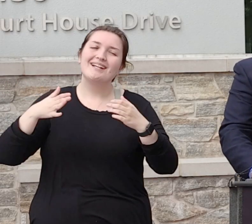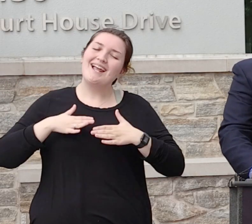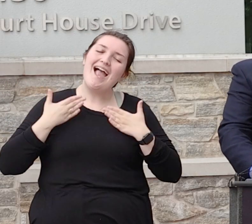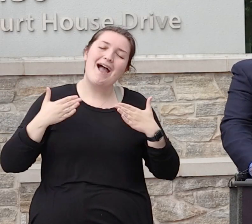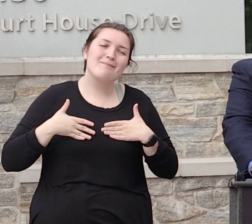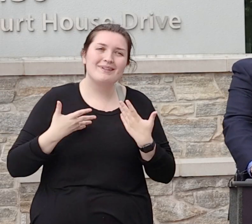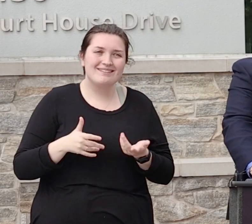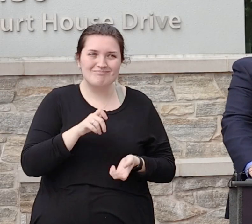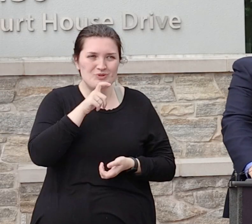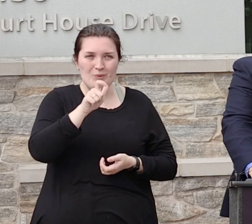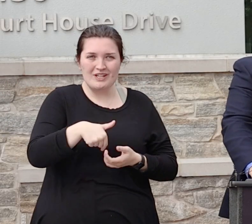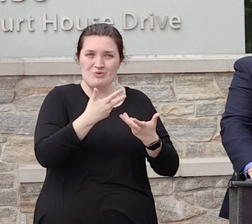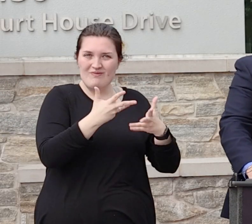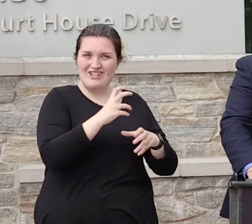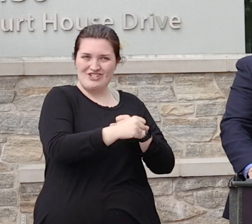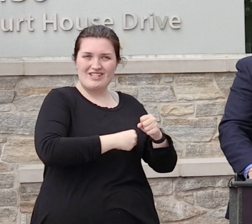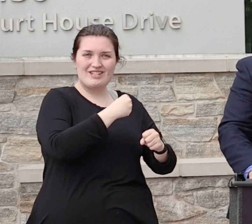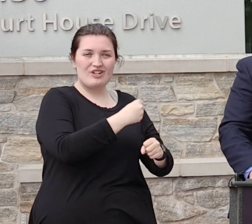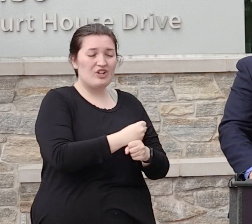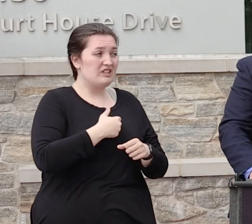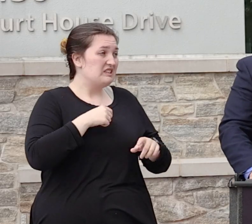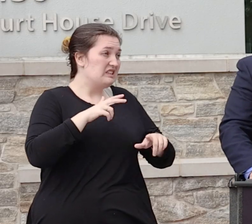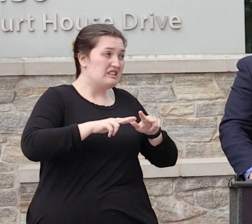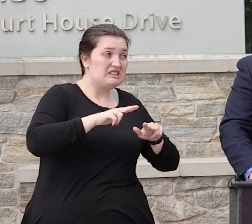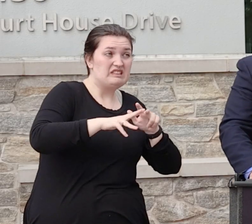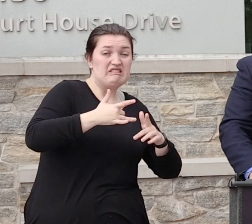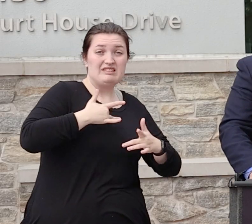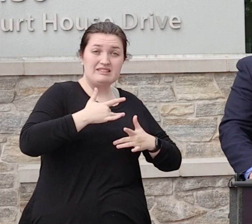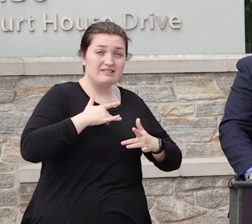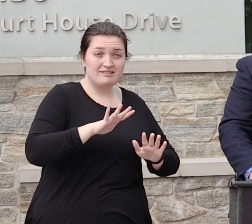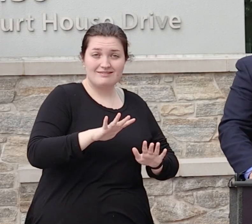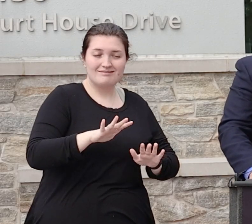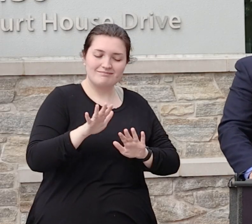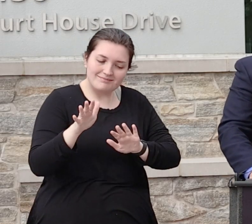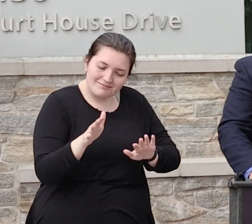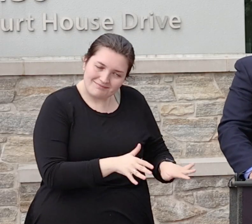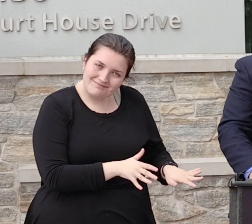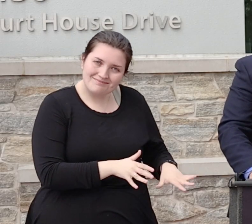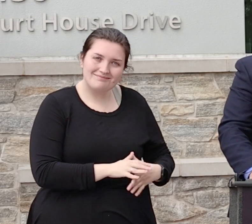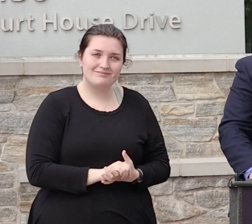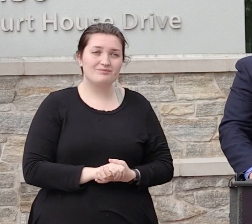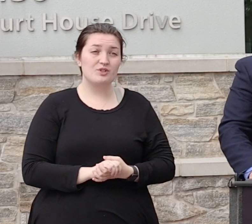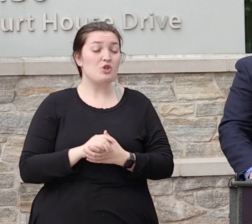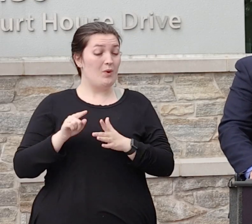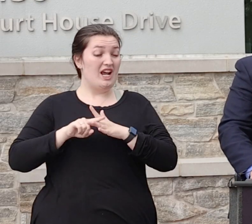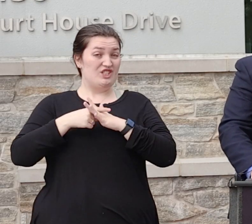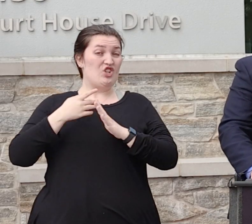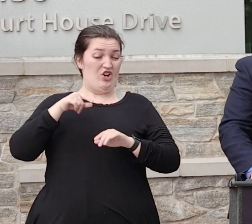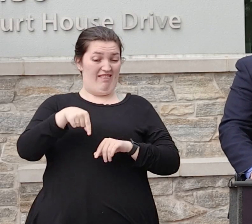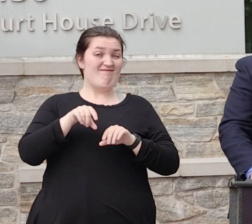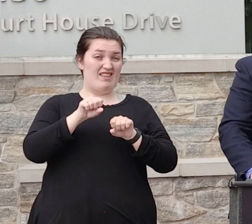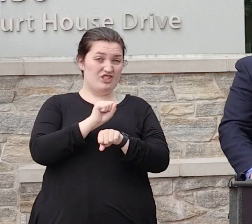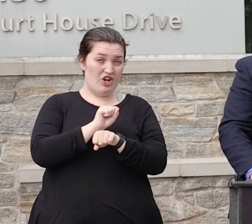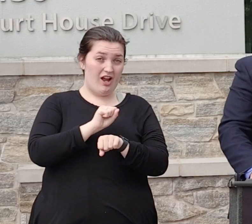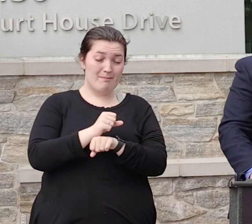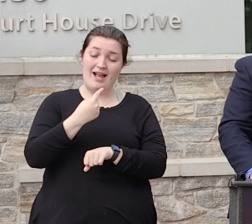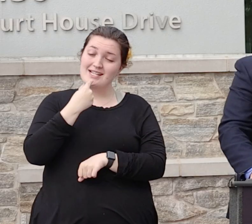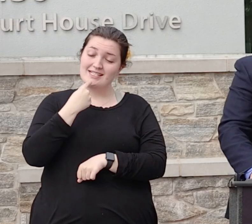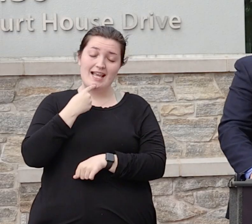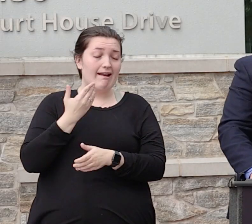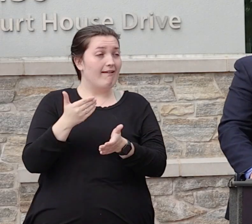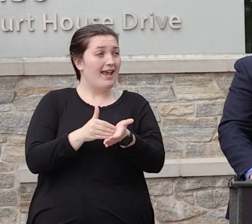questions. Since the beginning of my tenure, I've said repeatedly that I am leading a school system that is in pursuit of